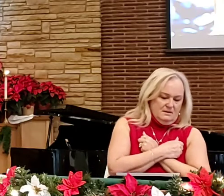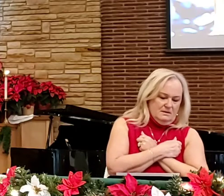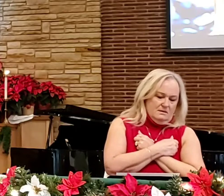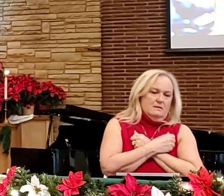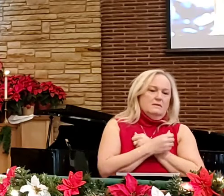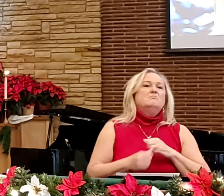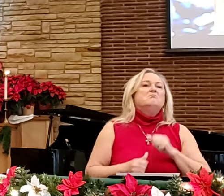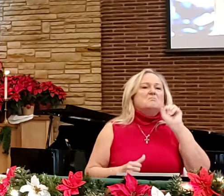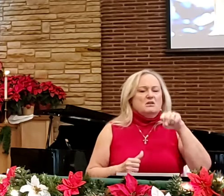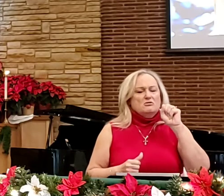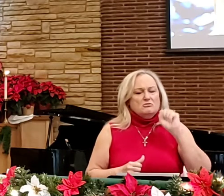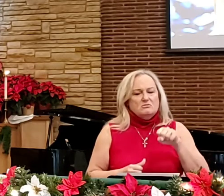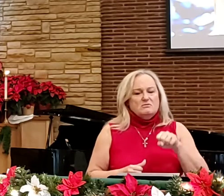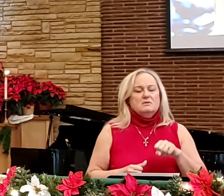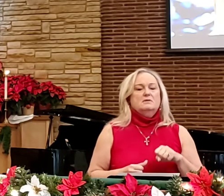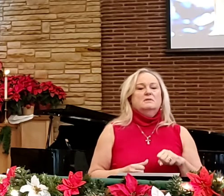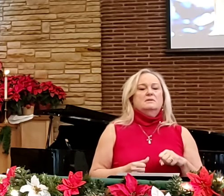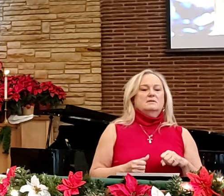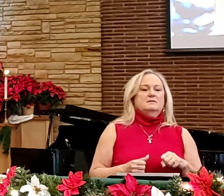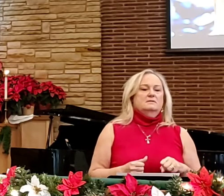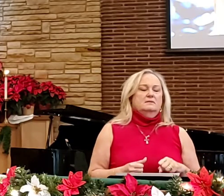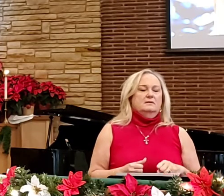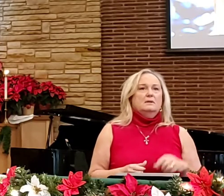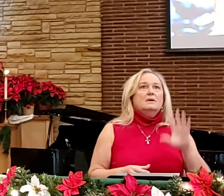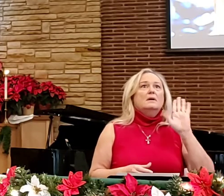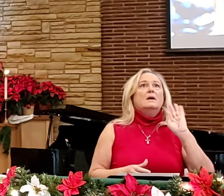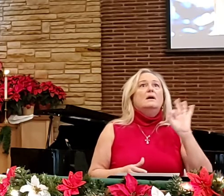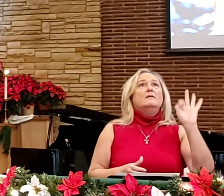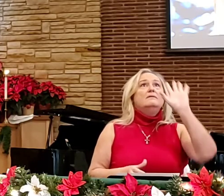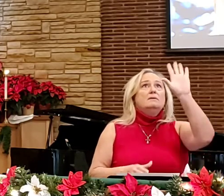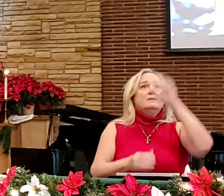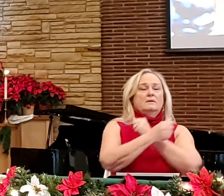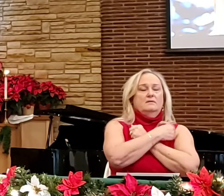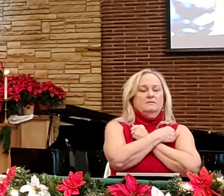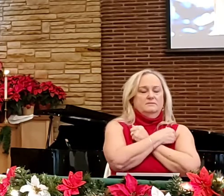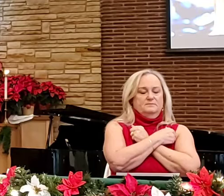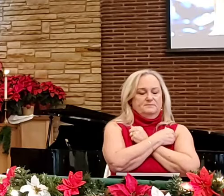the assurance of your love.